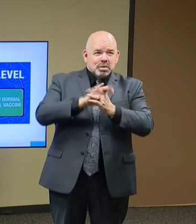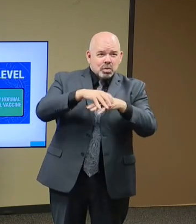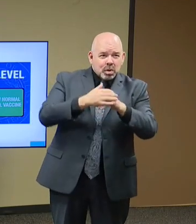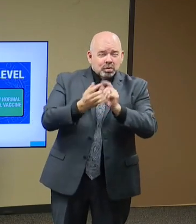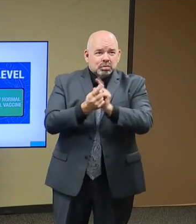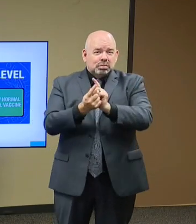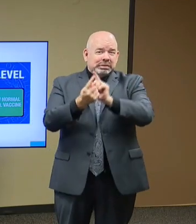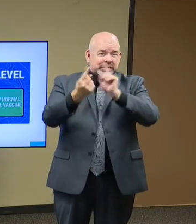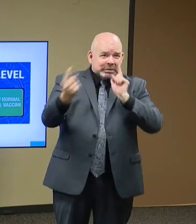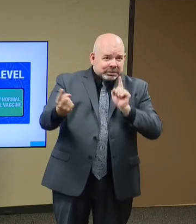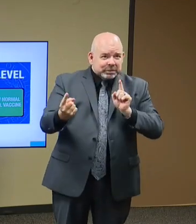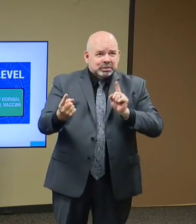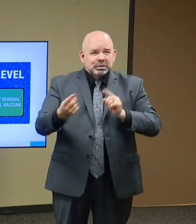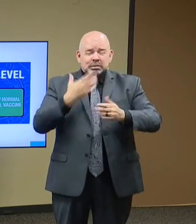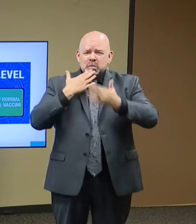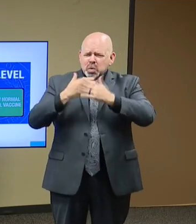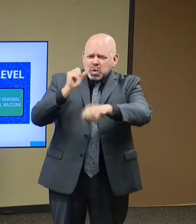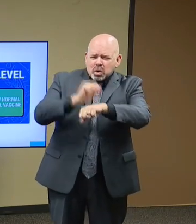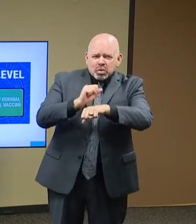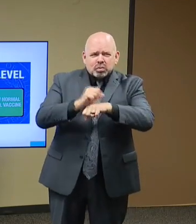mask and not going out to big